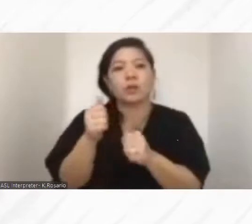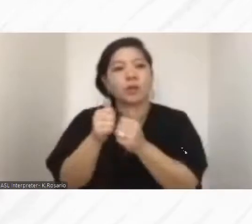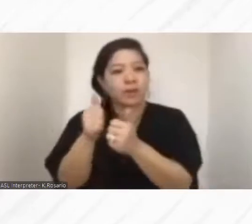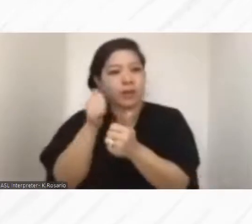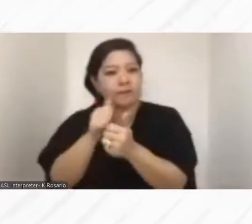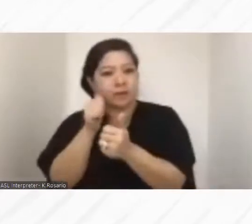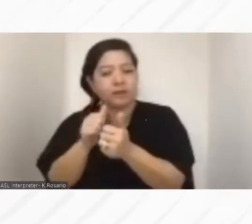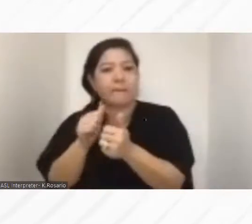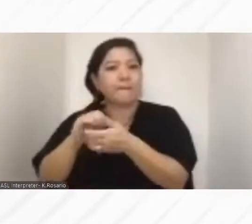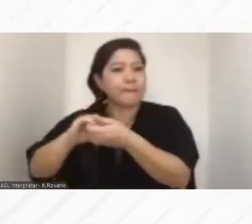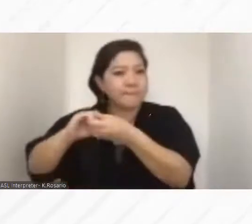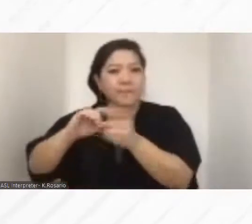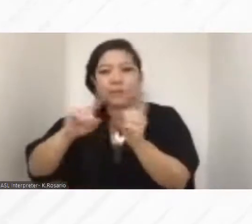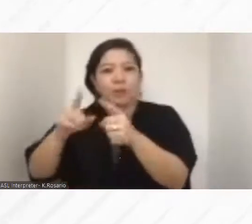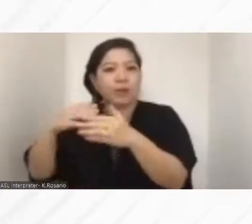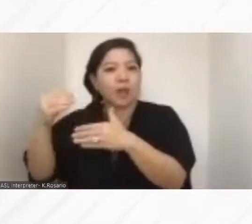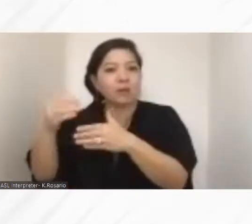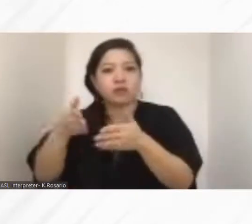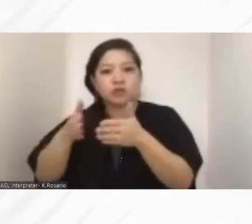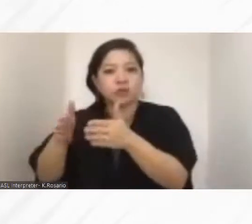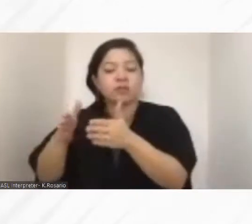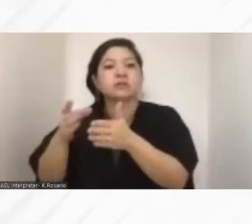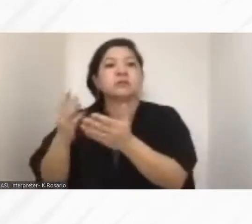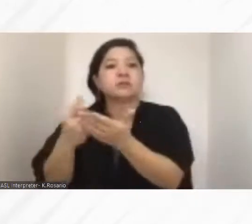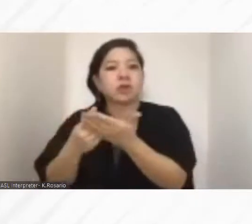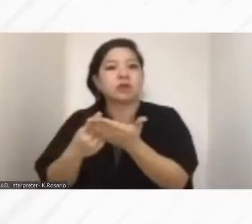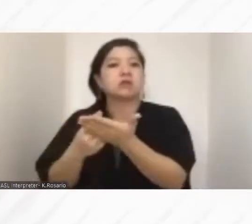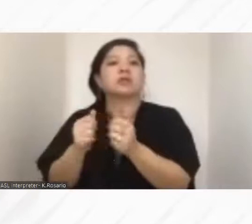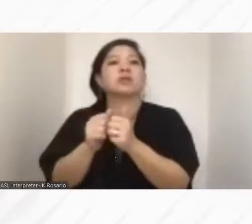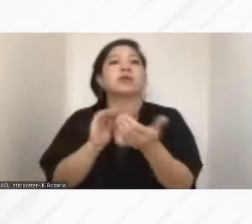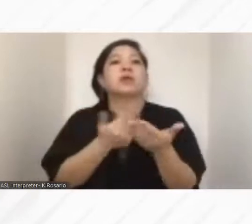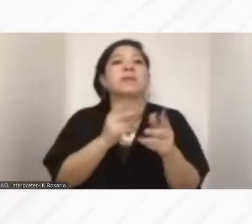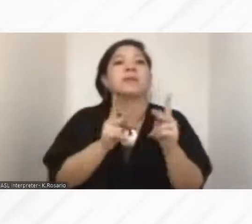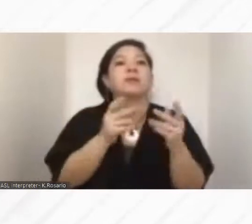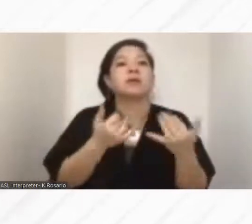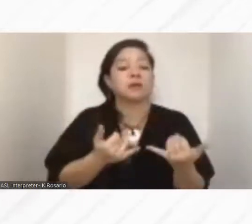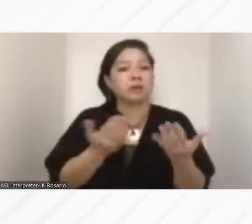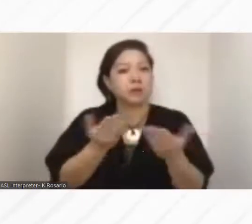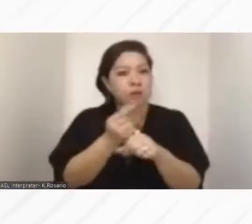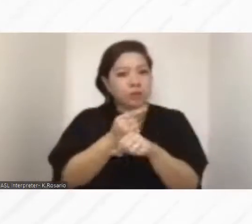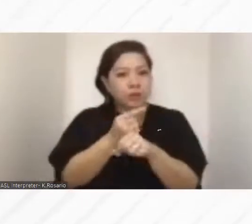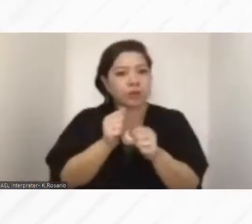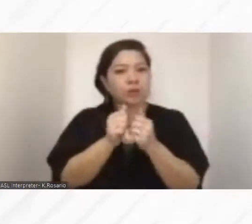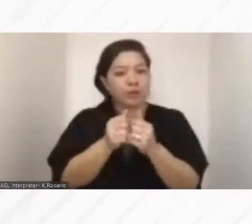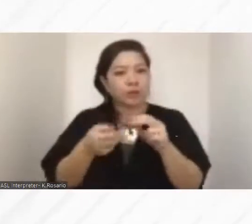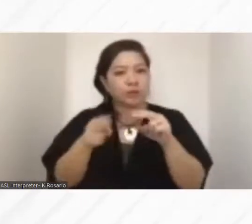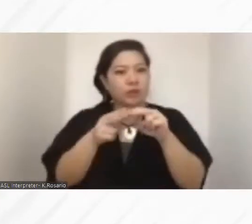holding hands, going out into our streets and talking to our people. And of course, with the rise in numbers